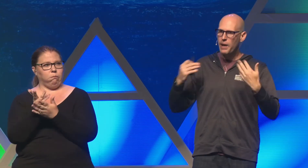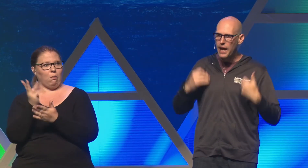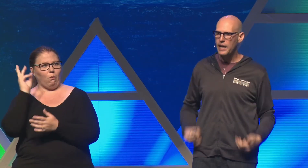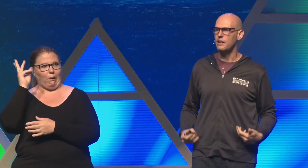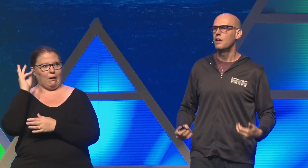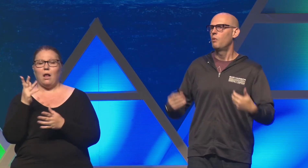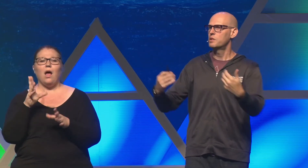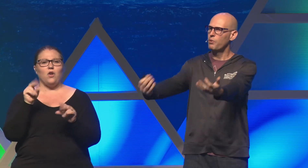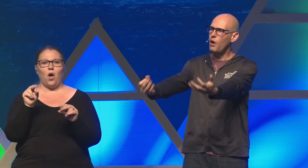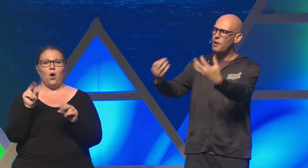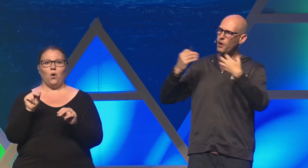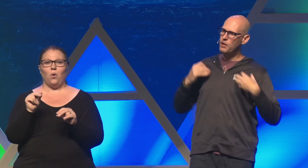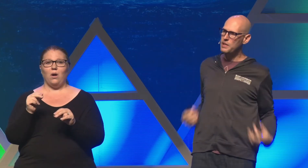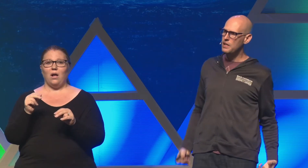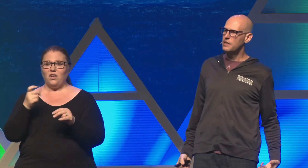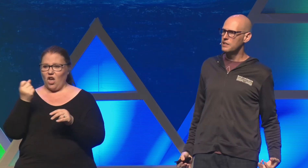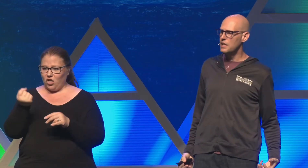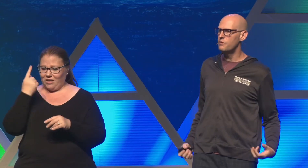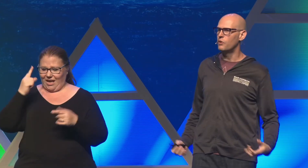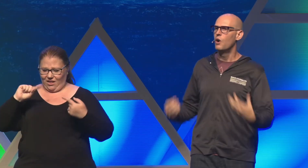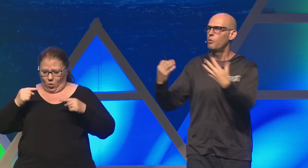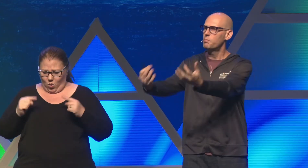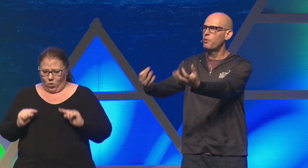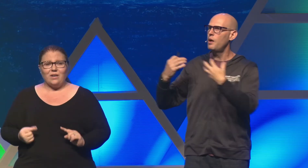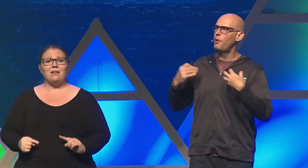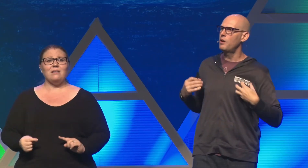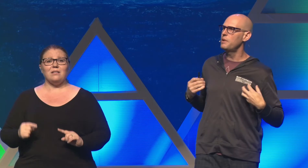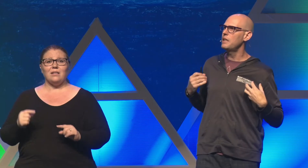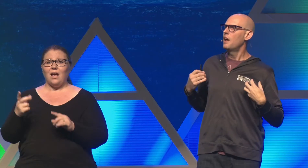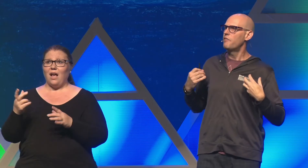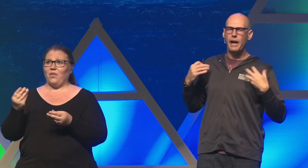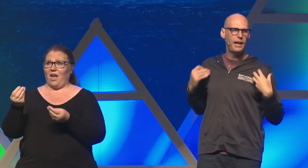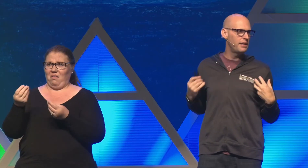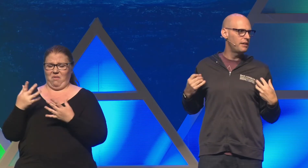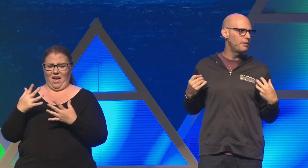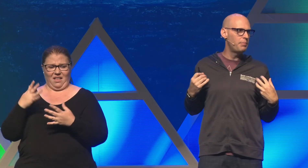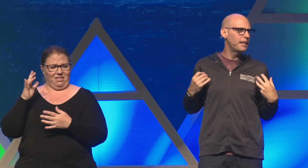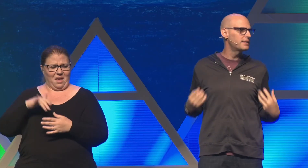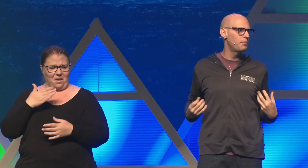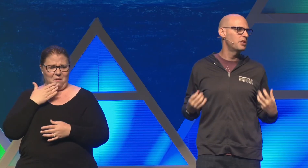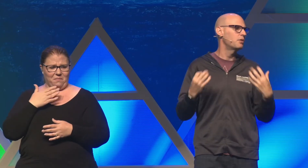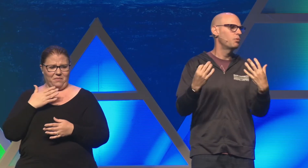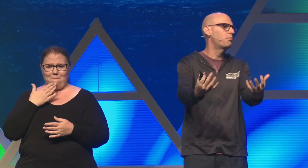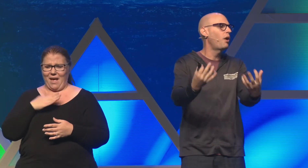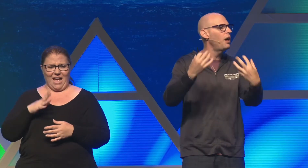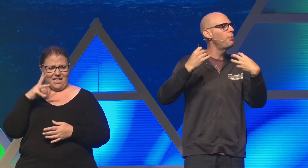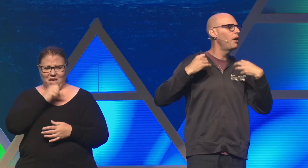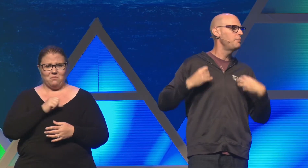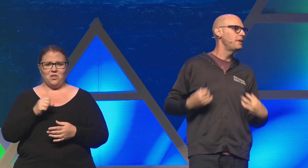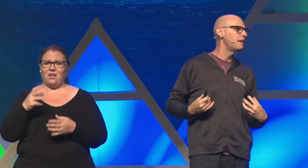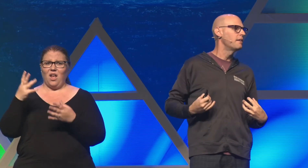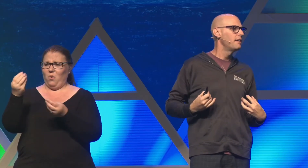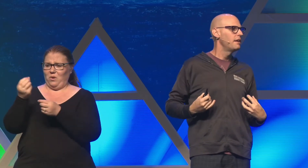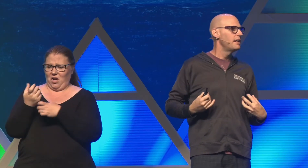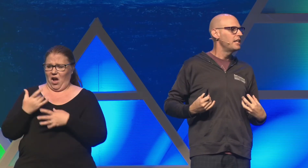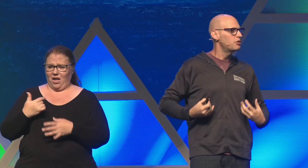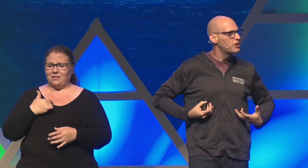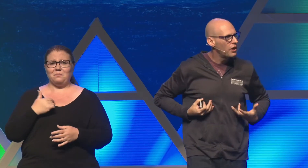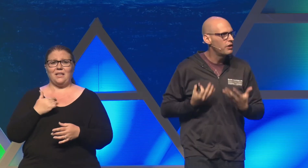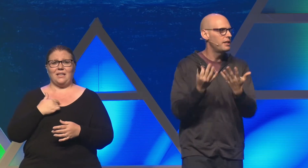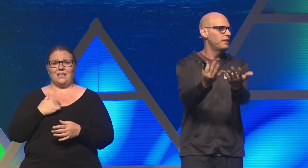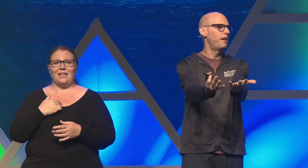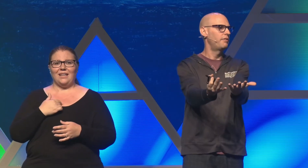in pain, what's brought upon me that's evil, what's brought upon me of bad assumptions, what's brought upon me